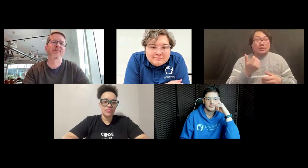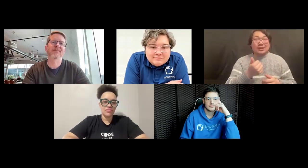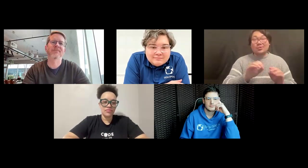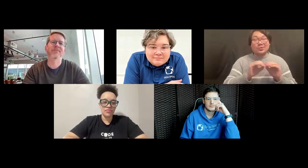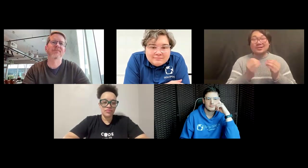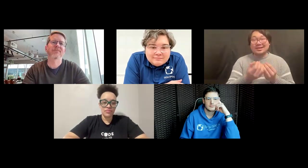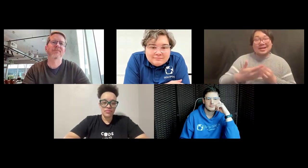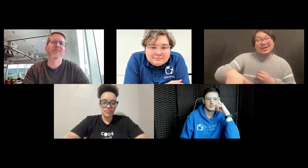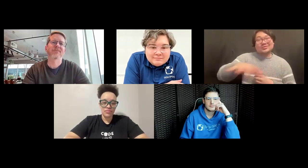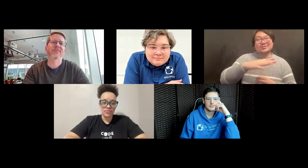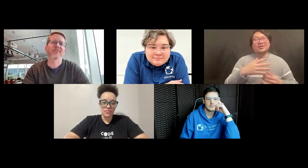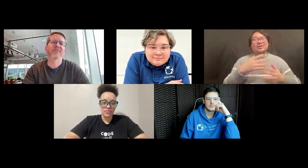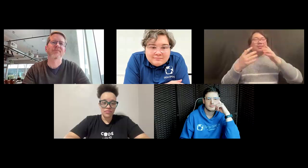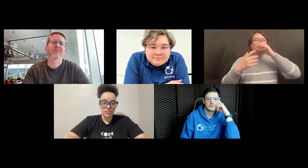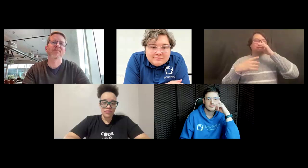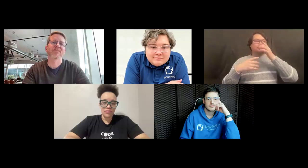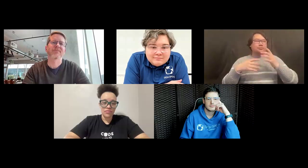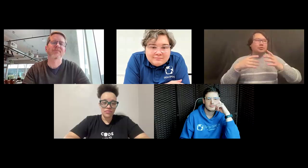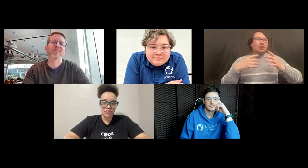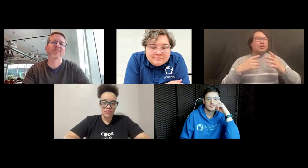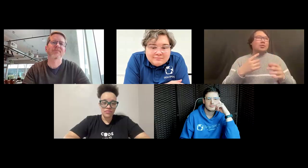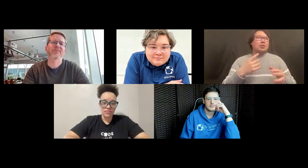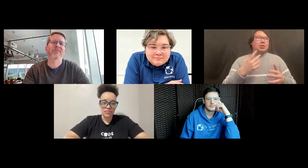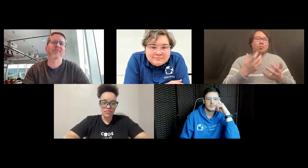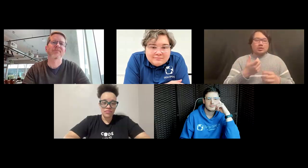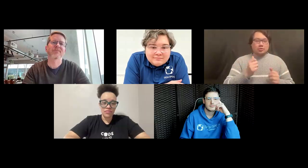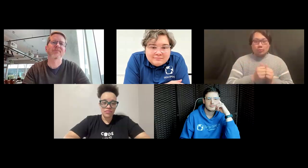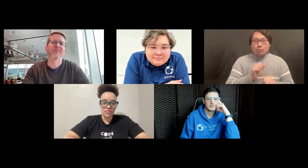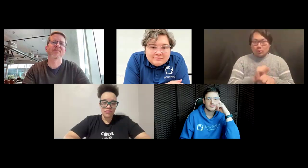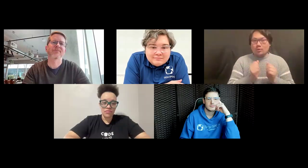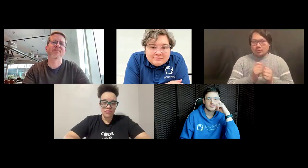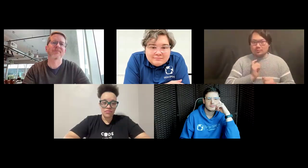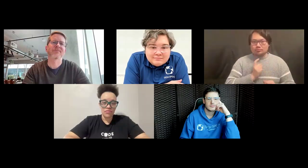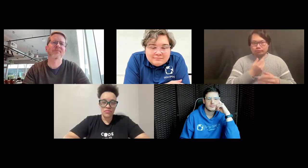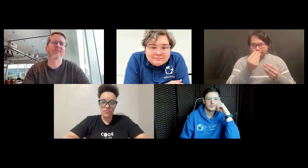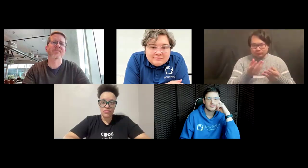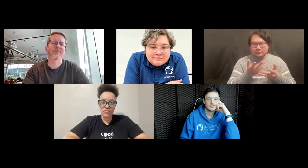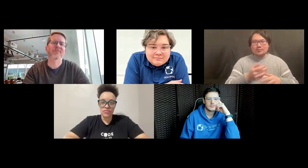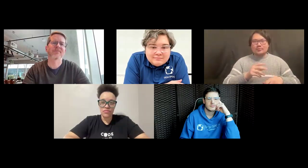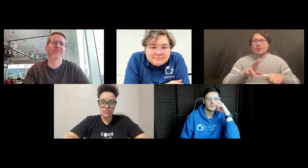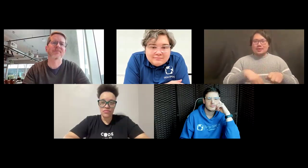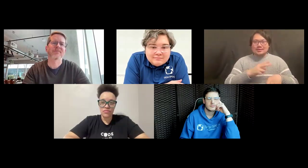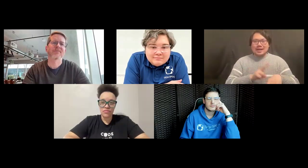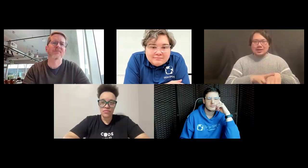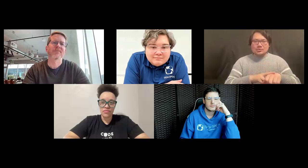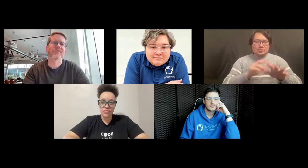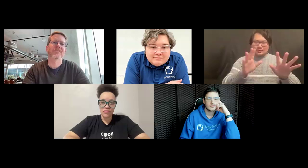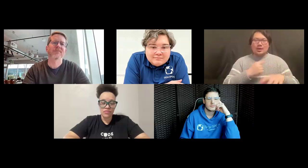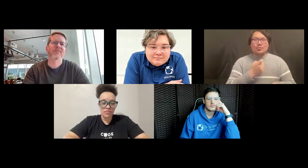that. And, even if there's any other organizations that wanted to collaborate, we're always open to hearing that out and looking forward